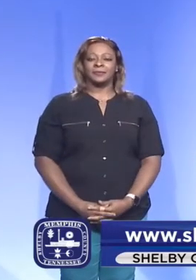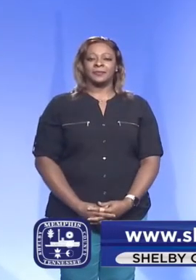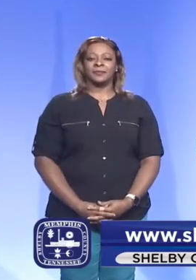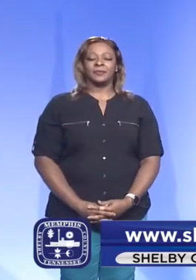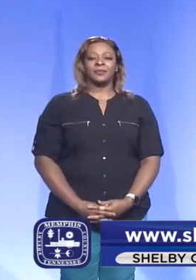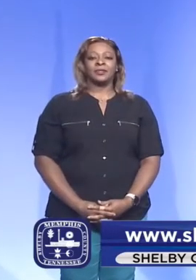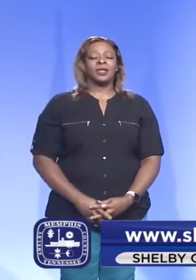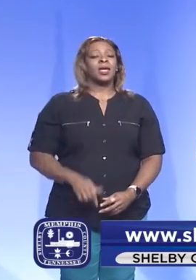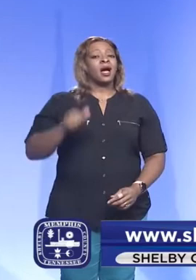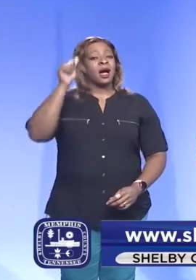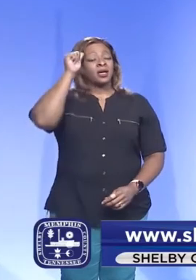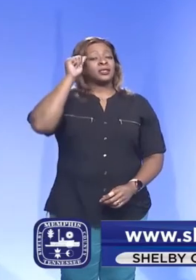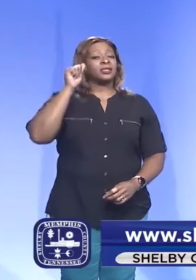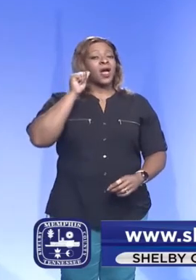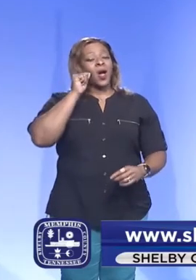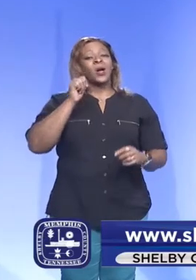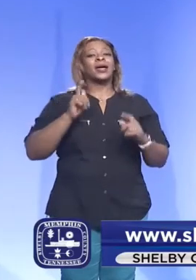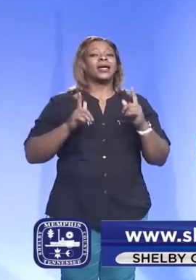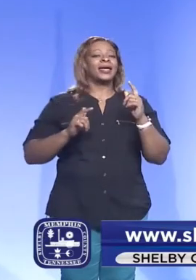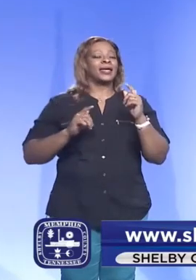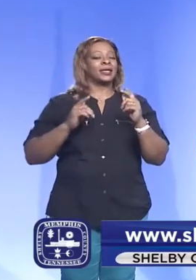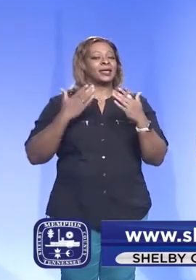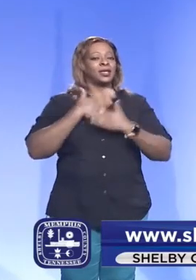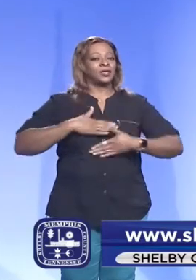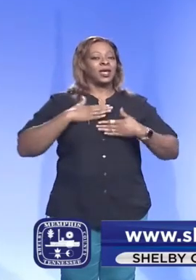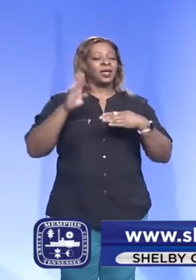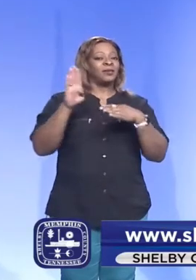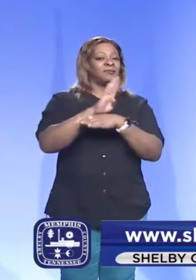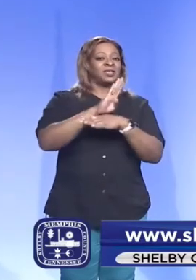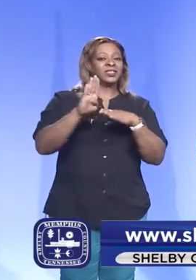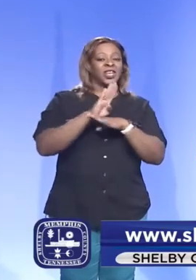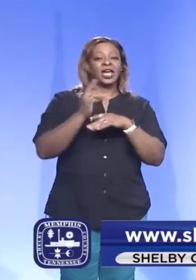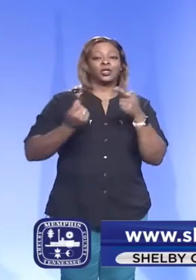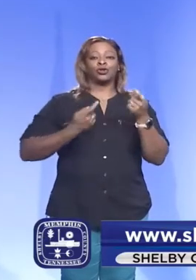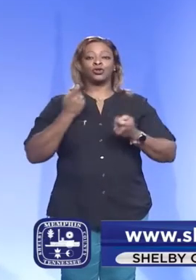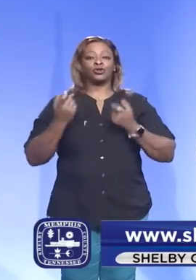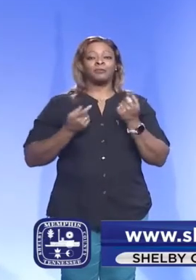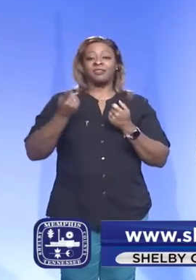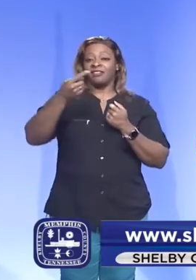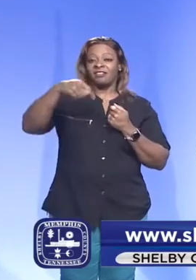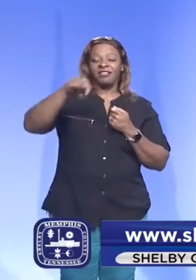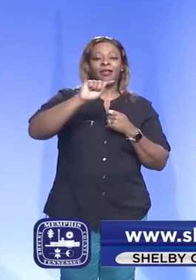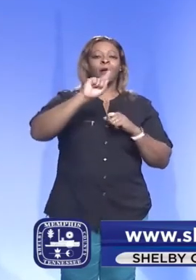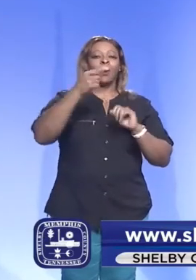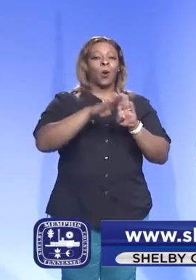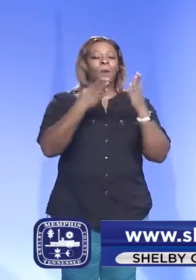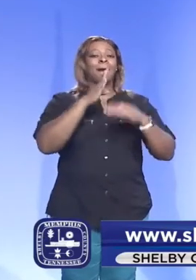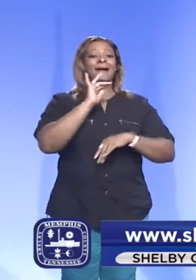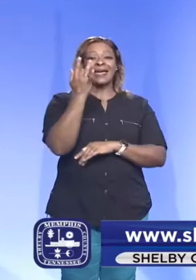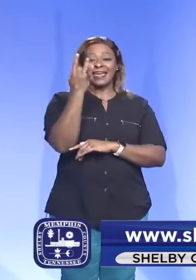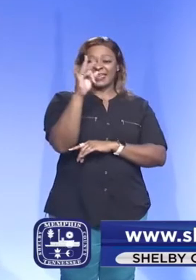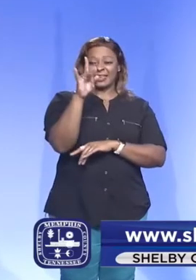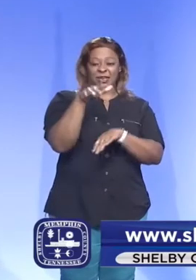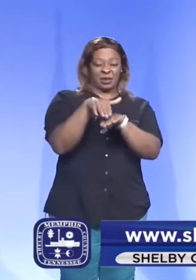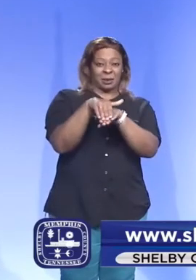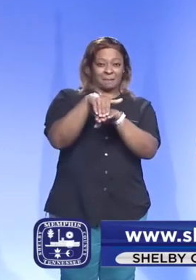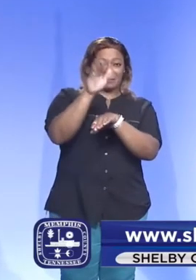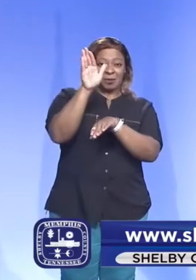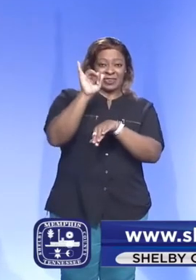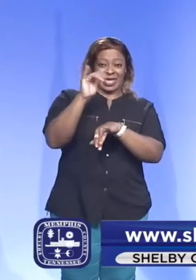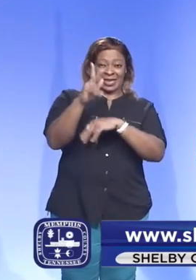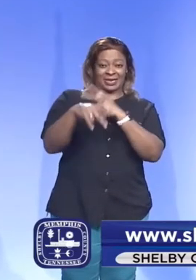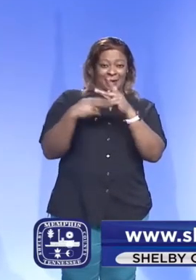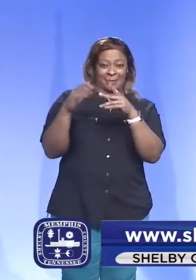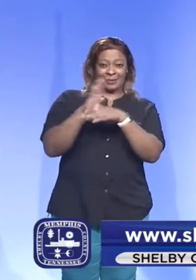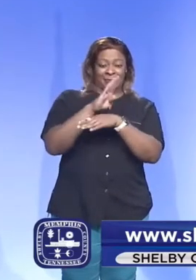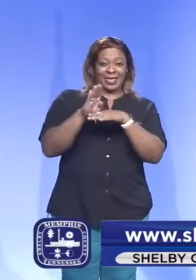Adult entertainment businesses and venues that are only open to people 18 and over